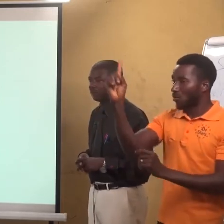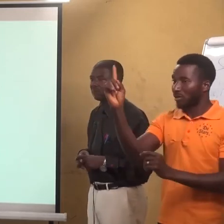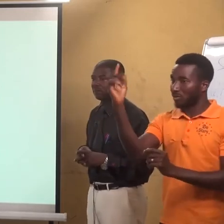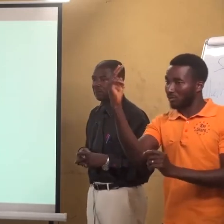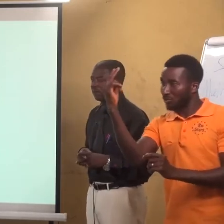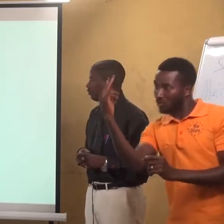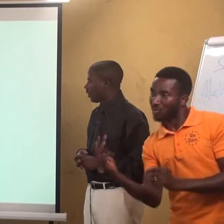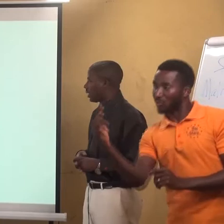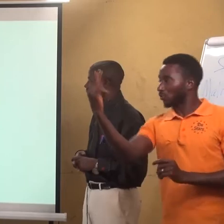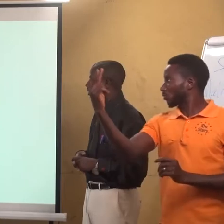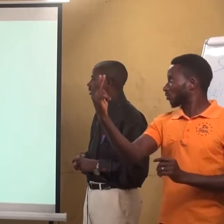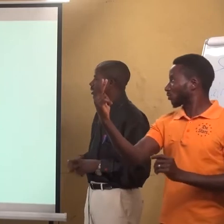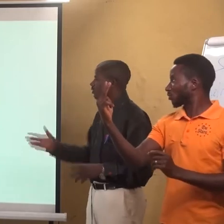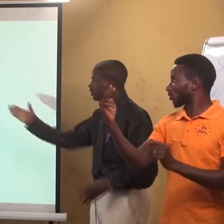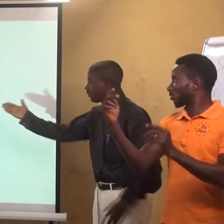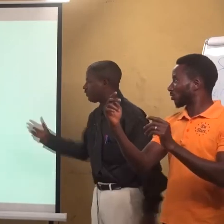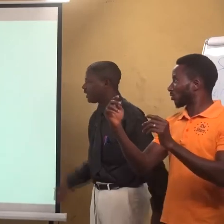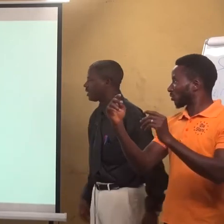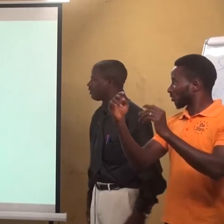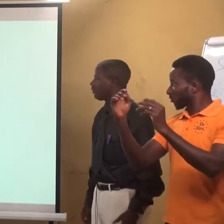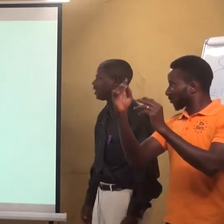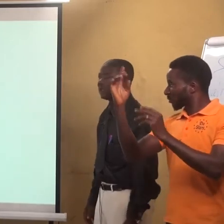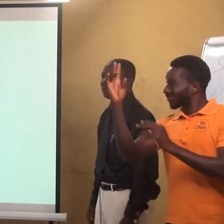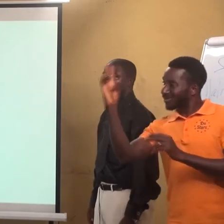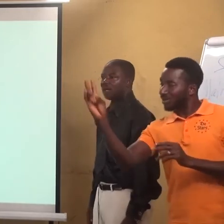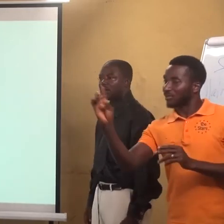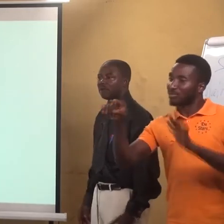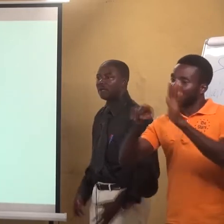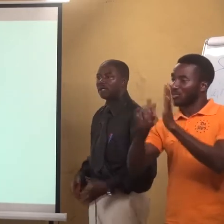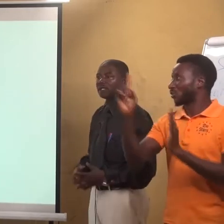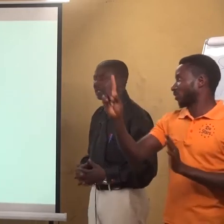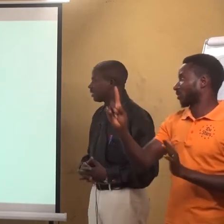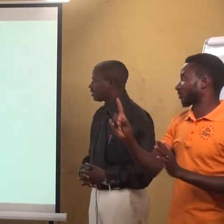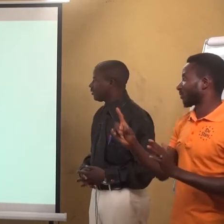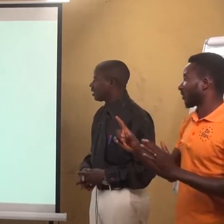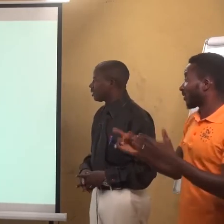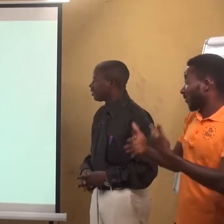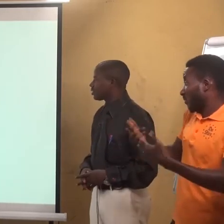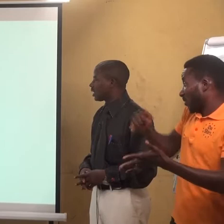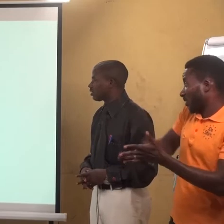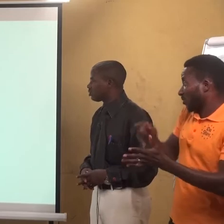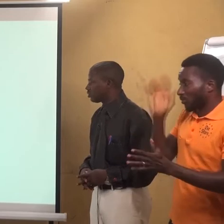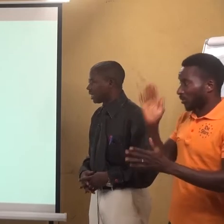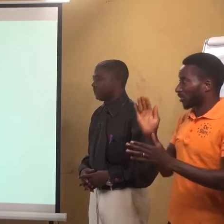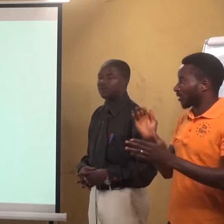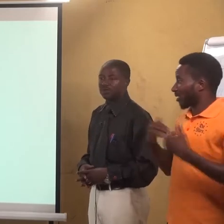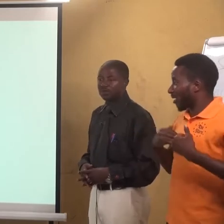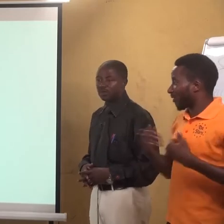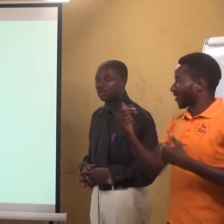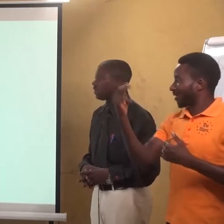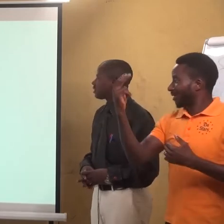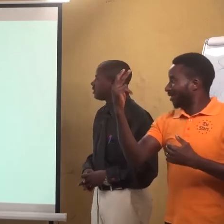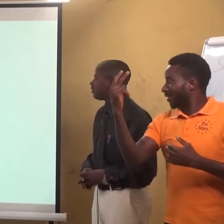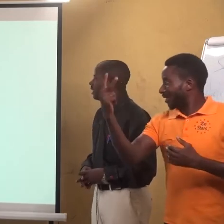power 7 minus 1. If you simplify that further, you will have T7 equals 32